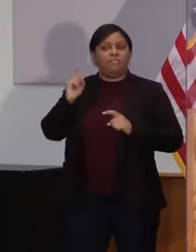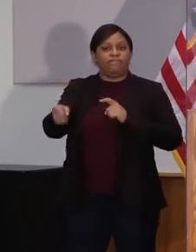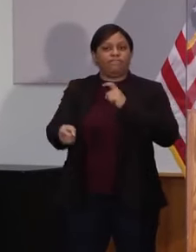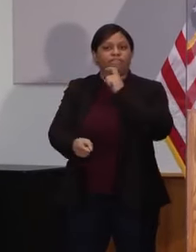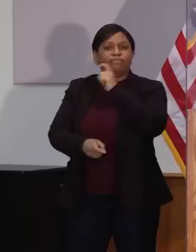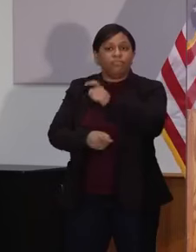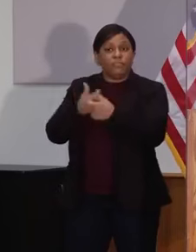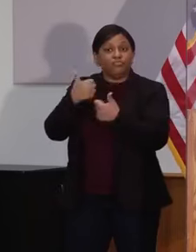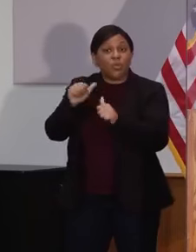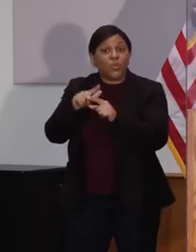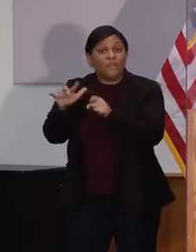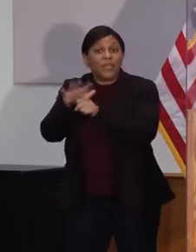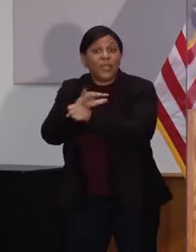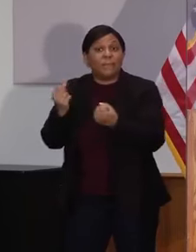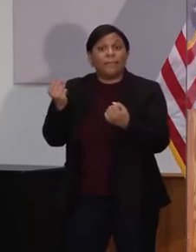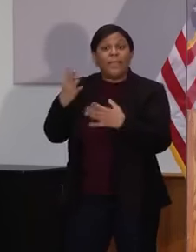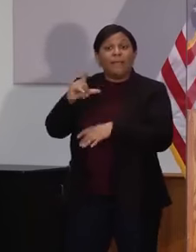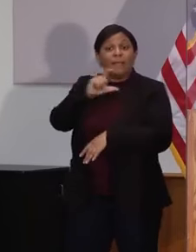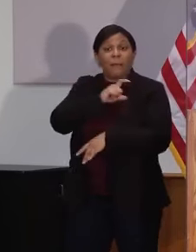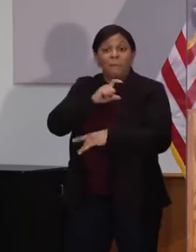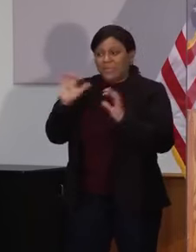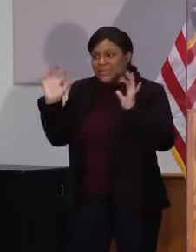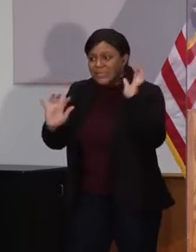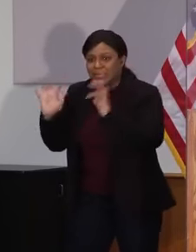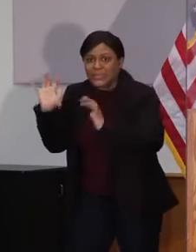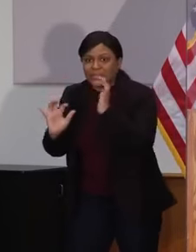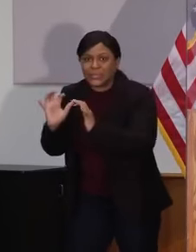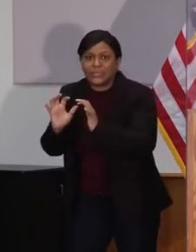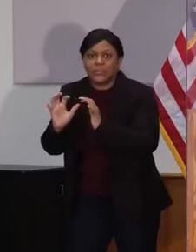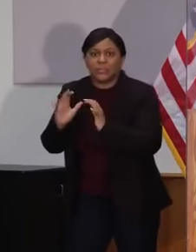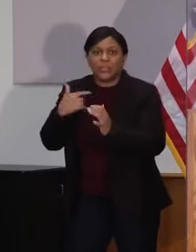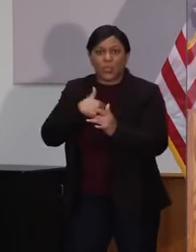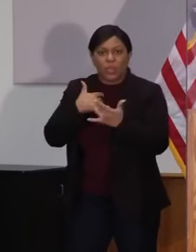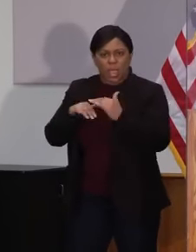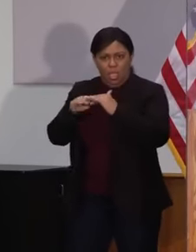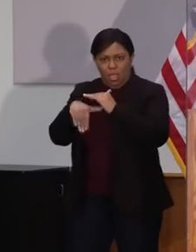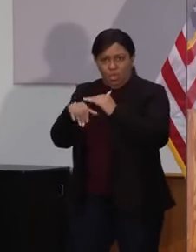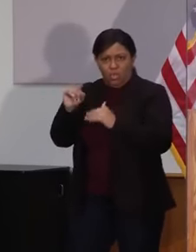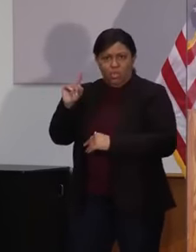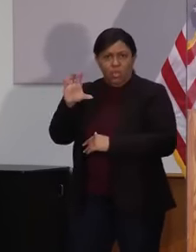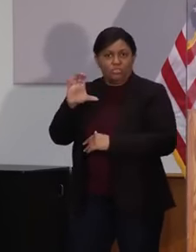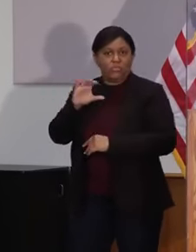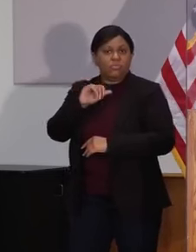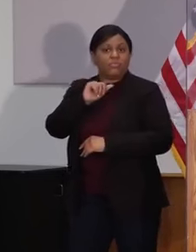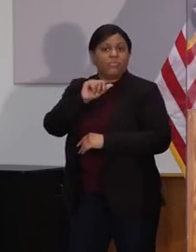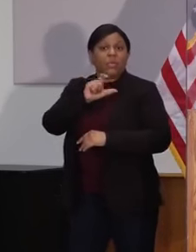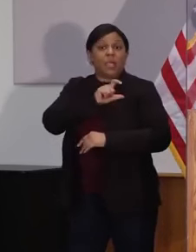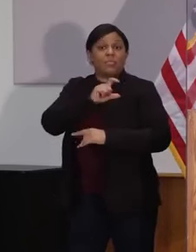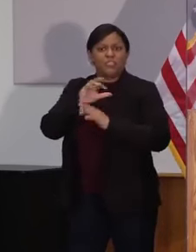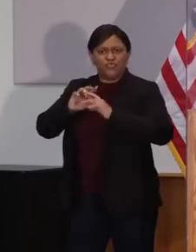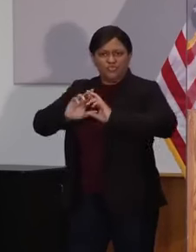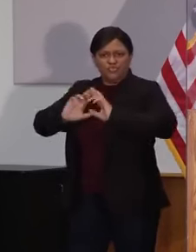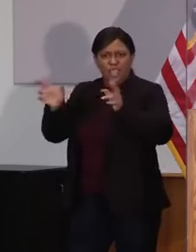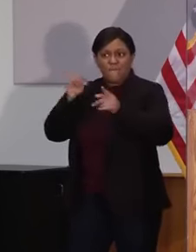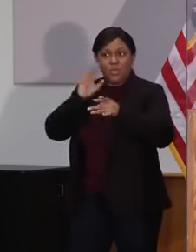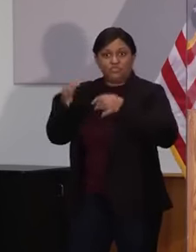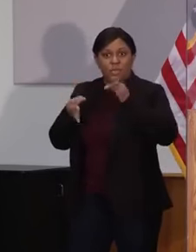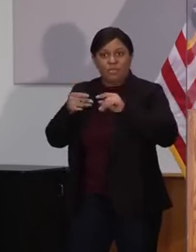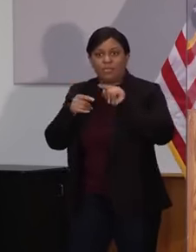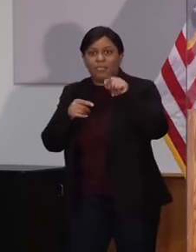hundreds of cops. And the last week we were at under 100 cops that we were still trying to fill the vacancies. Every day we tick off